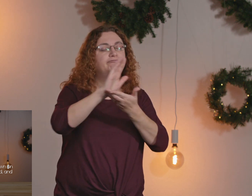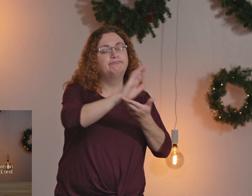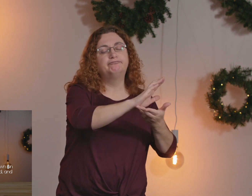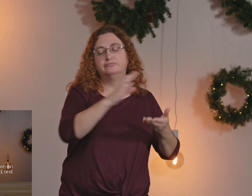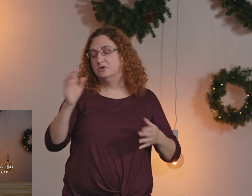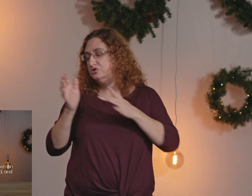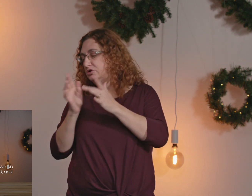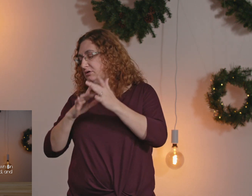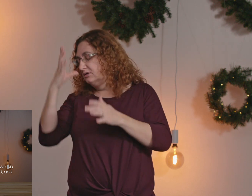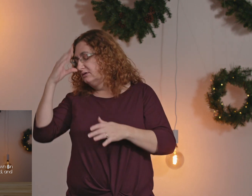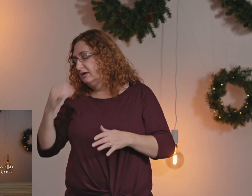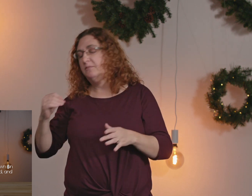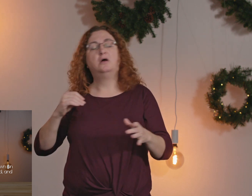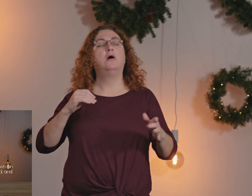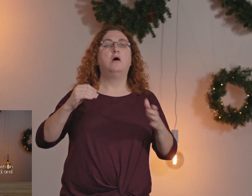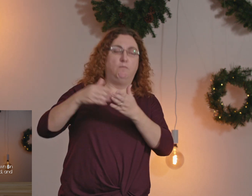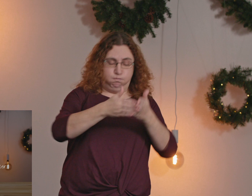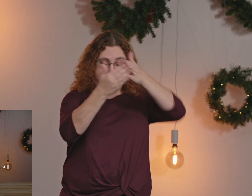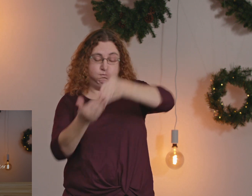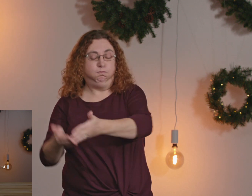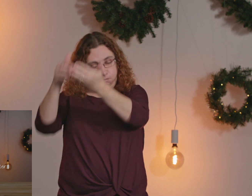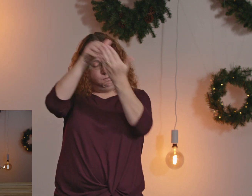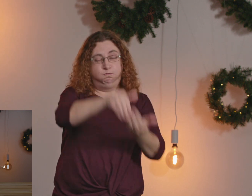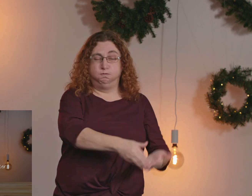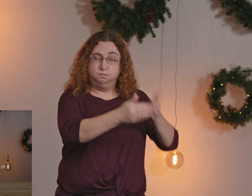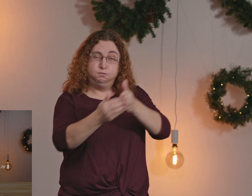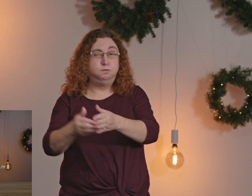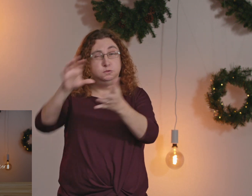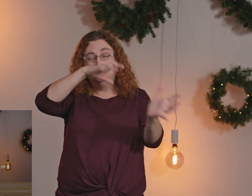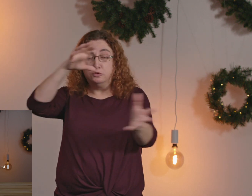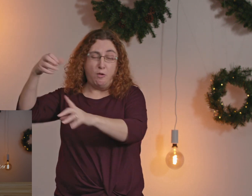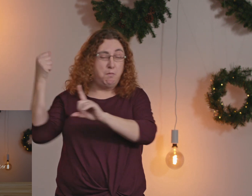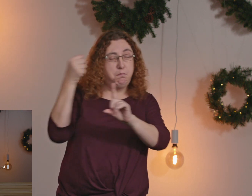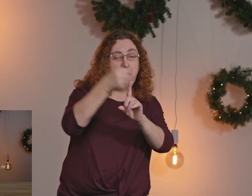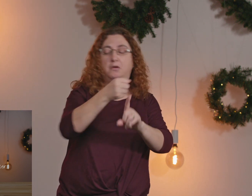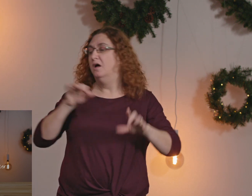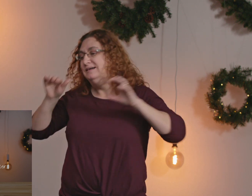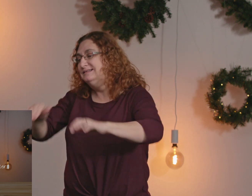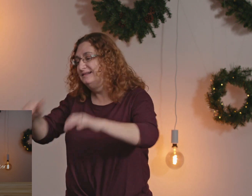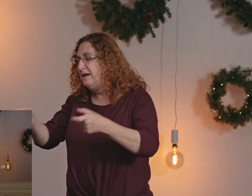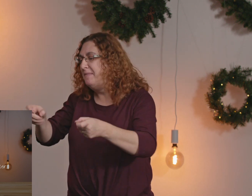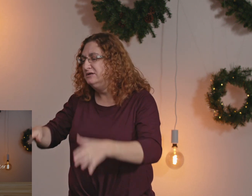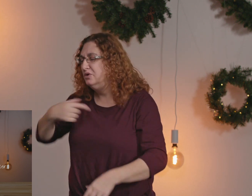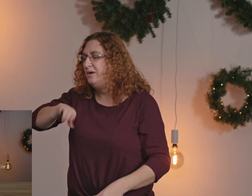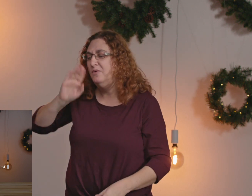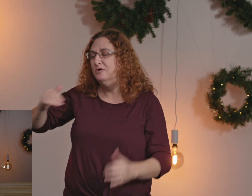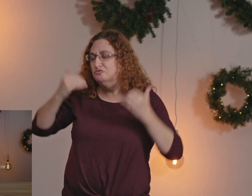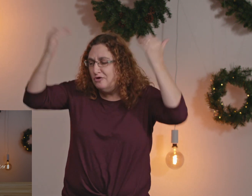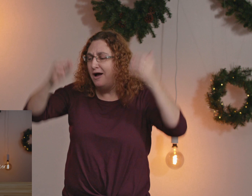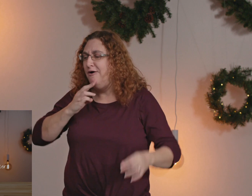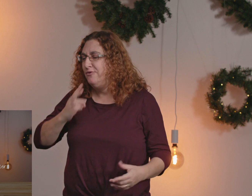on the lake so that the boat was being swamped and they were in great danger. The disciples went and woke him saying, Master, Master, we're going to drown.